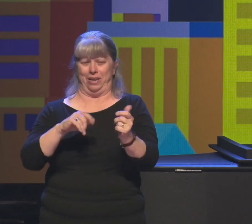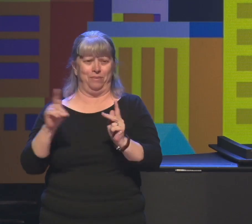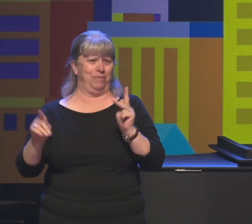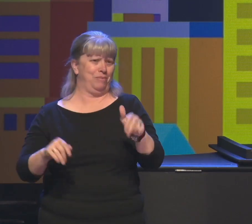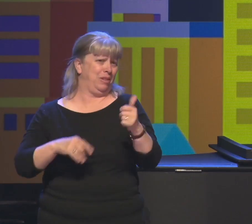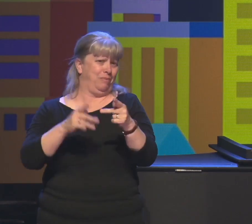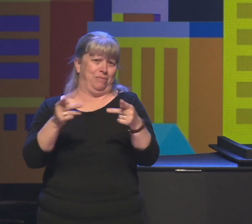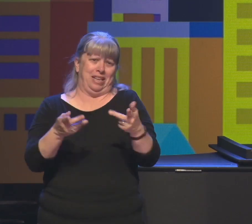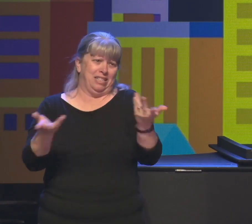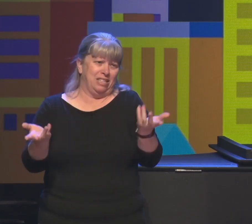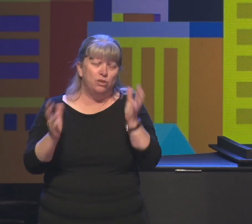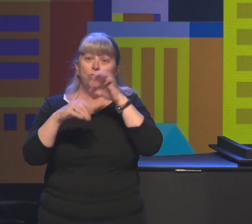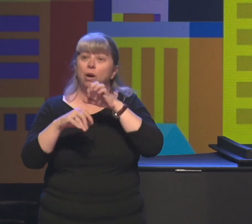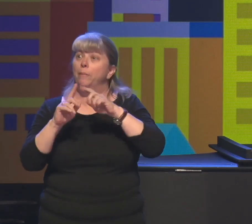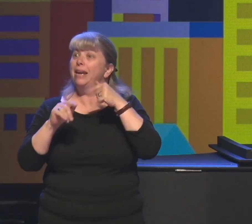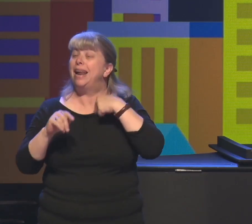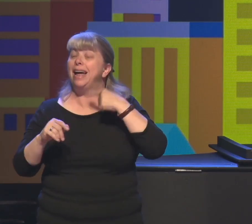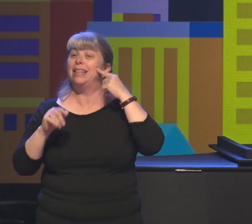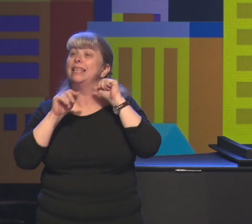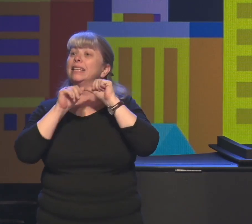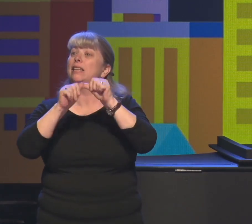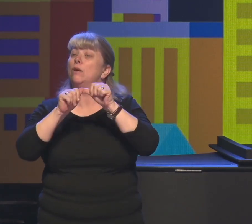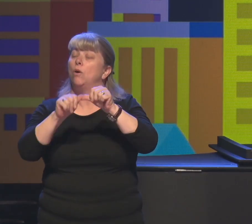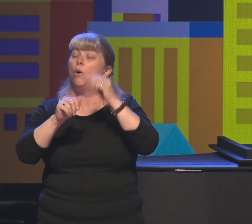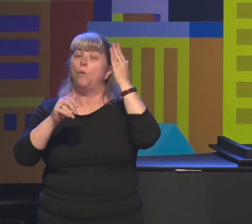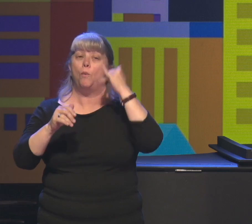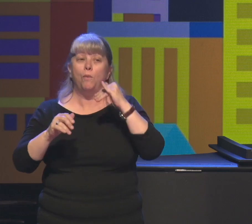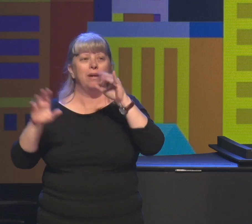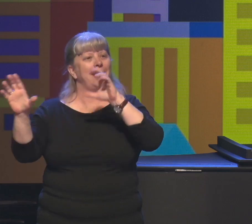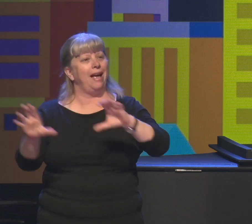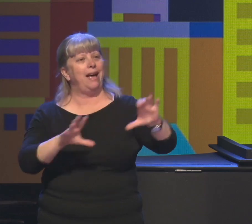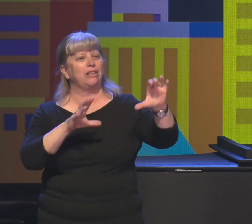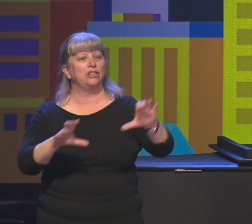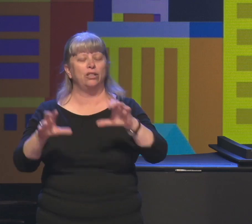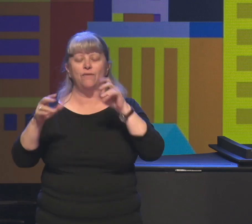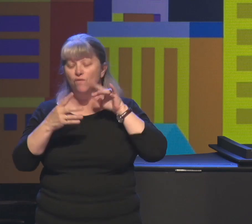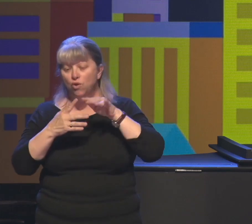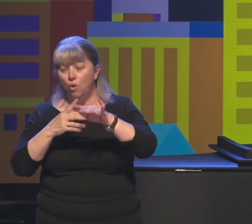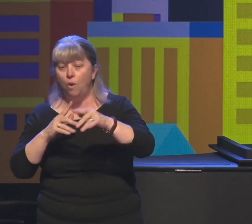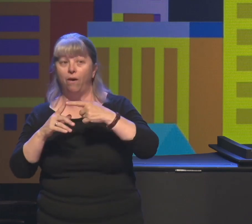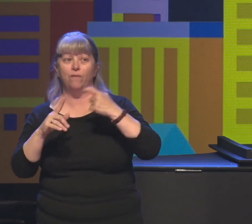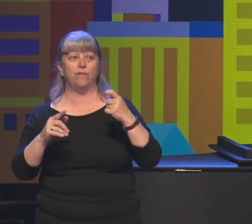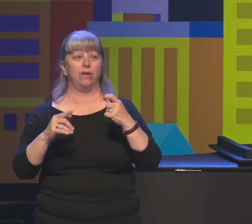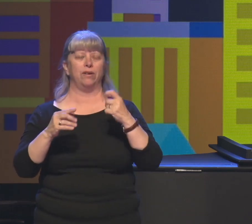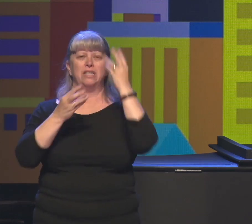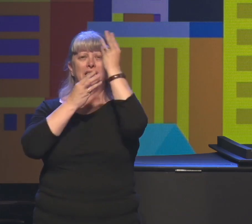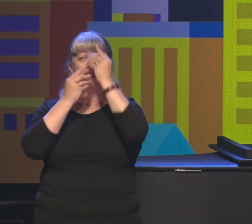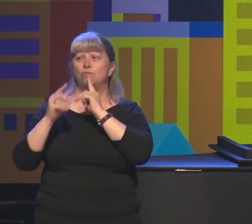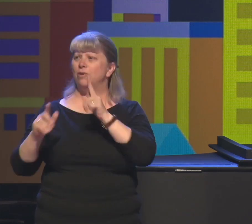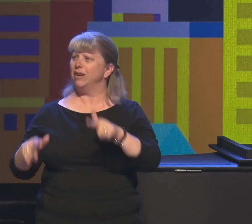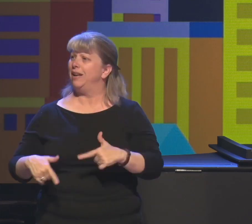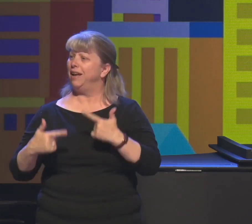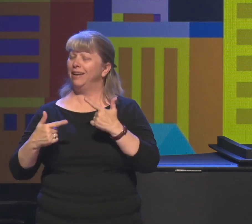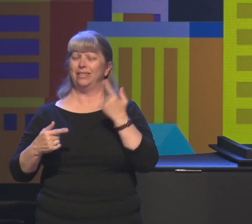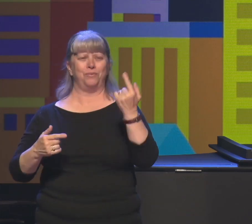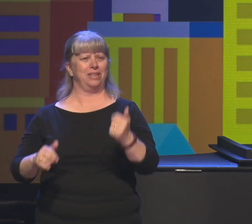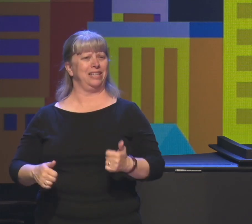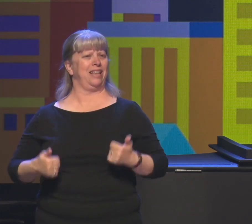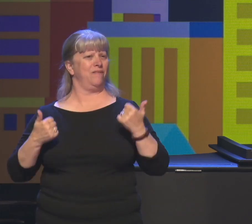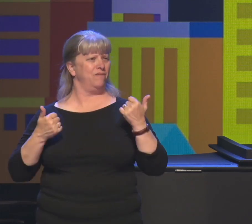anyplace else. It's strange. But I think it persists because it is an action that flows from a contemplative reality in a person's